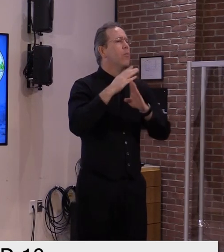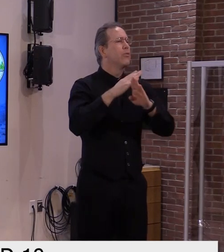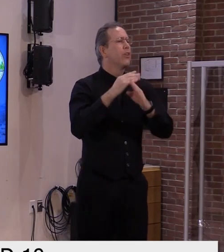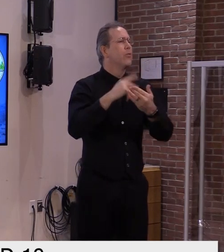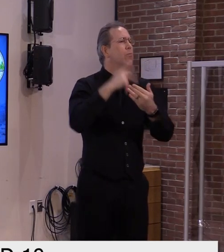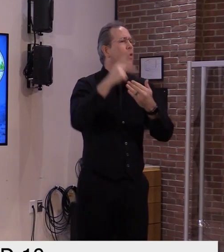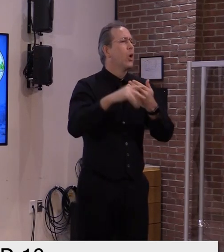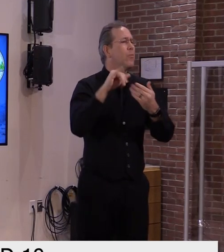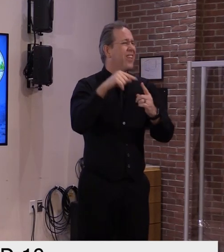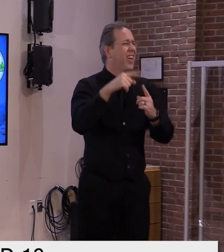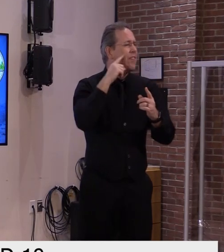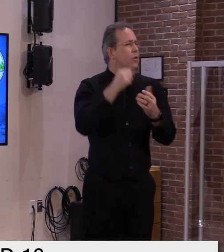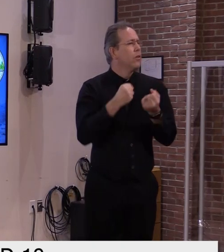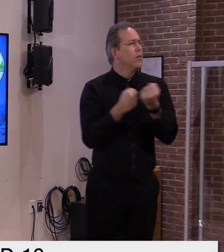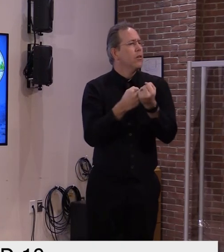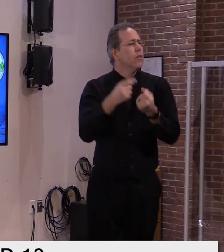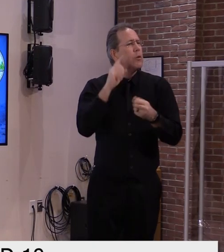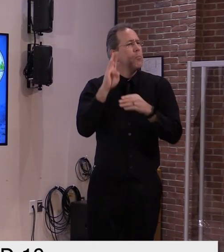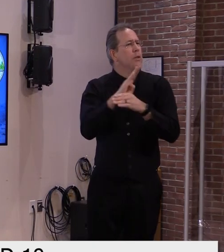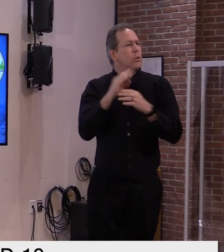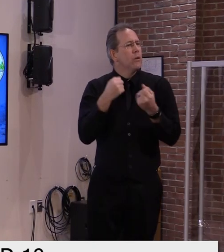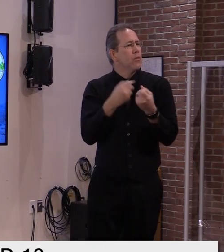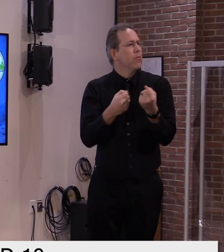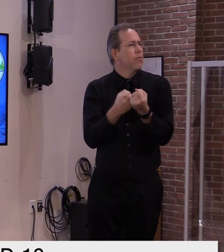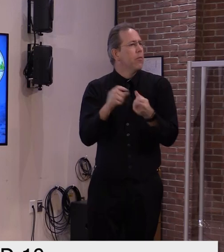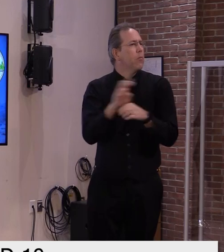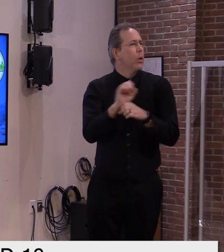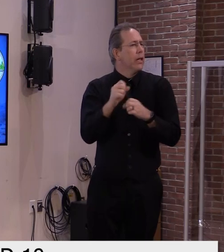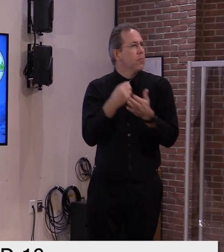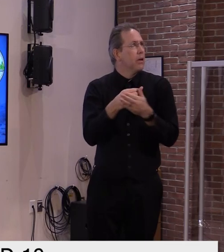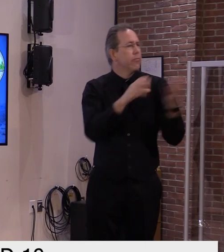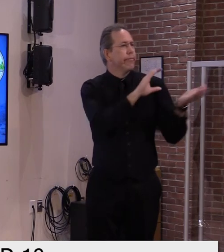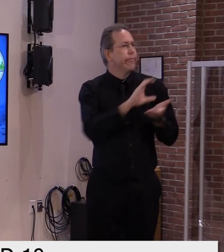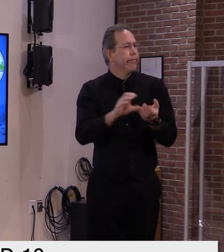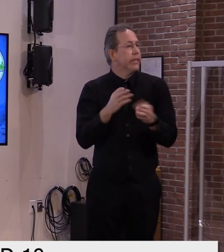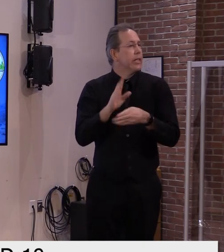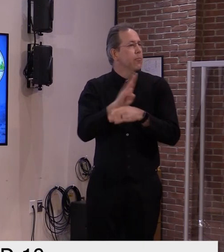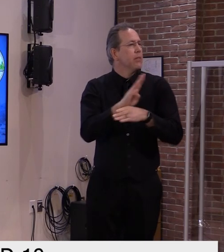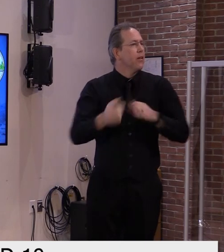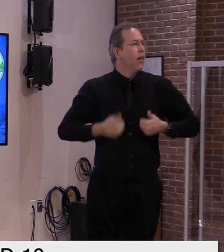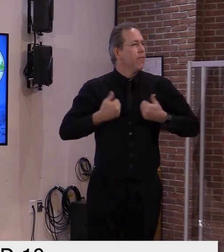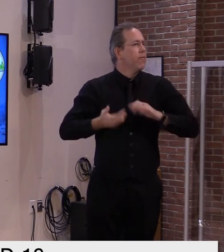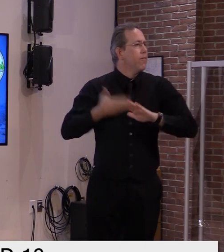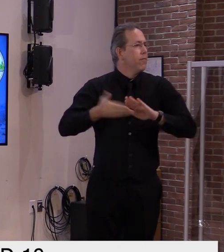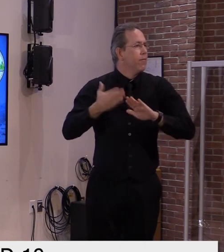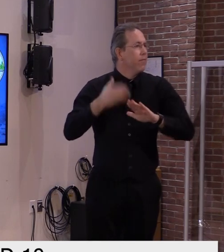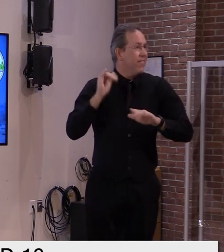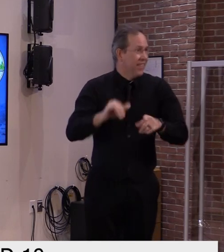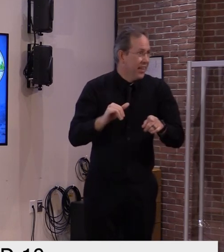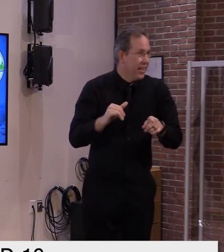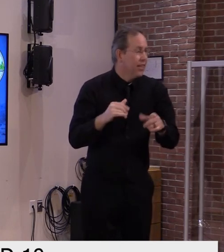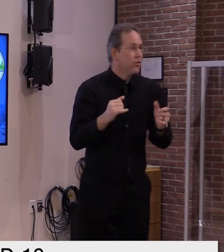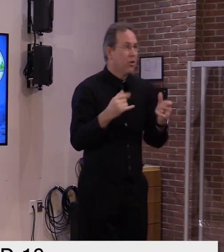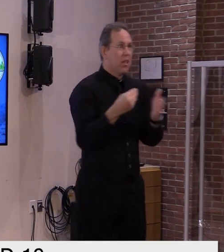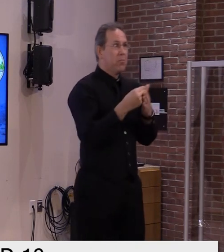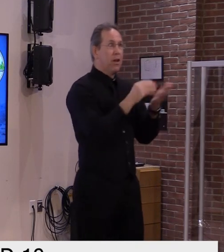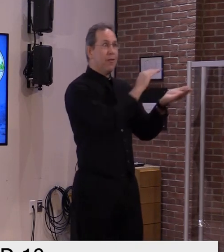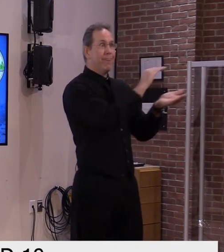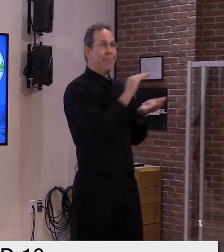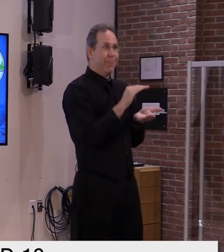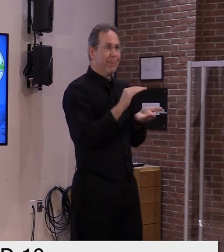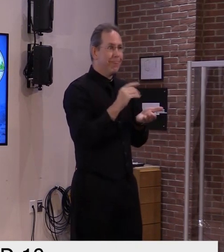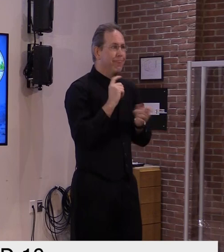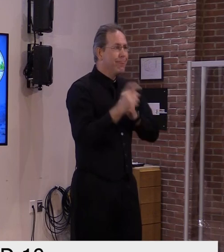as PPP, and made it more flexible. Last spring and summer, PPP was an important